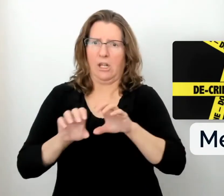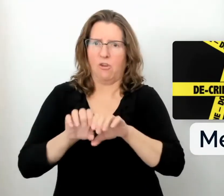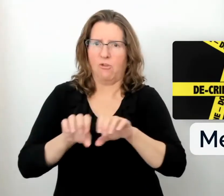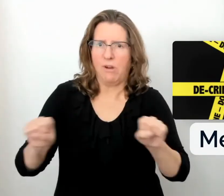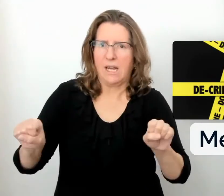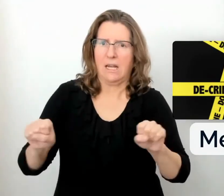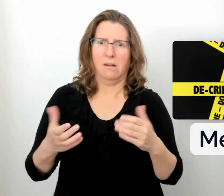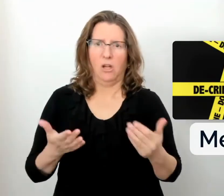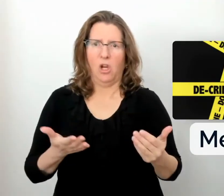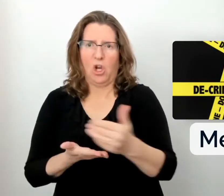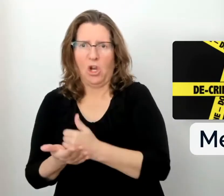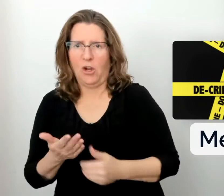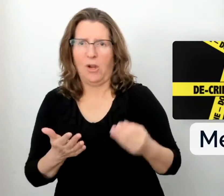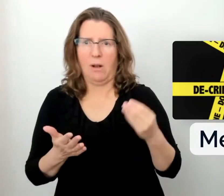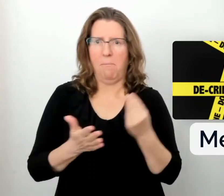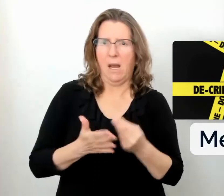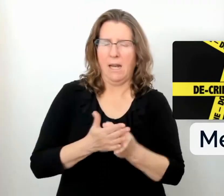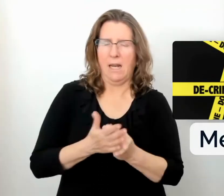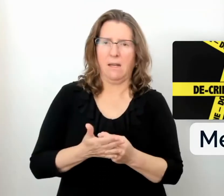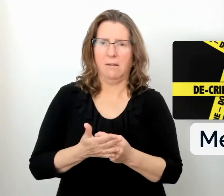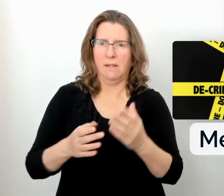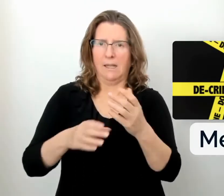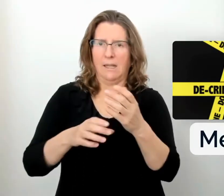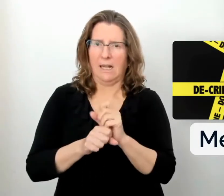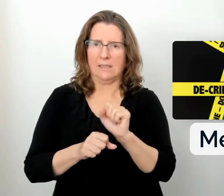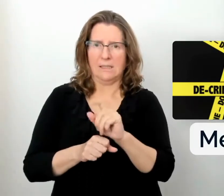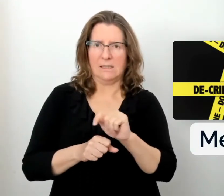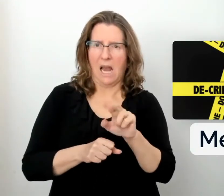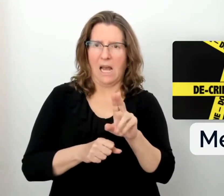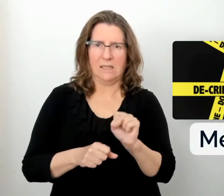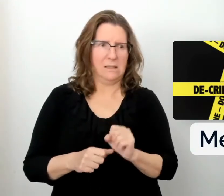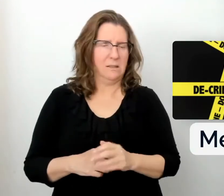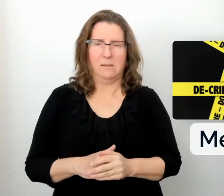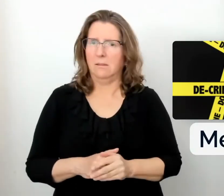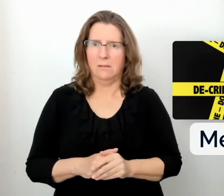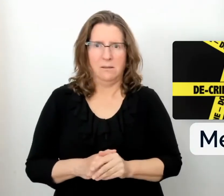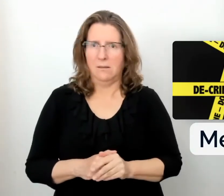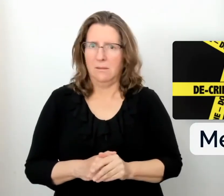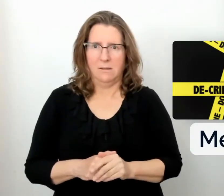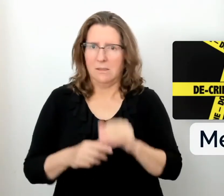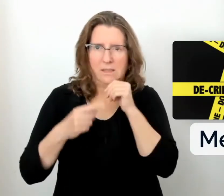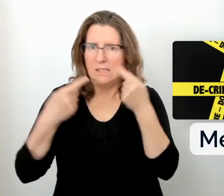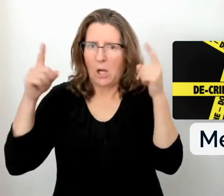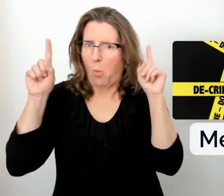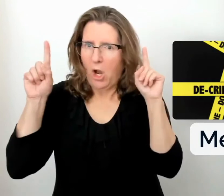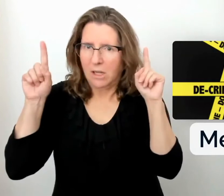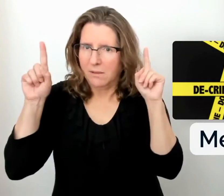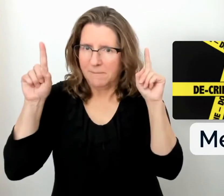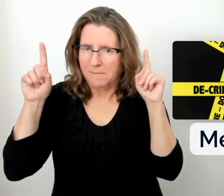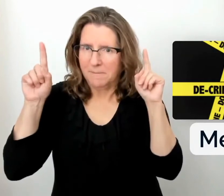it's earning a degree, an income, or any other status marker. And even when we do, we're still